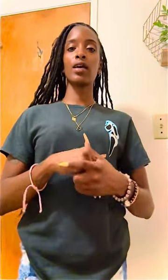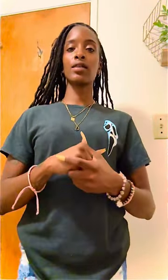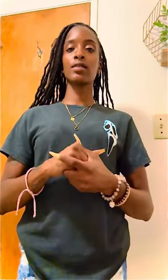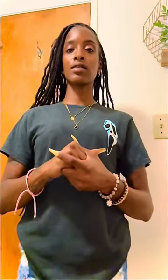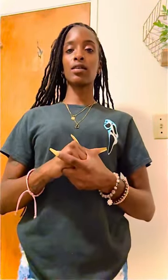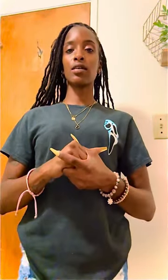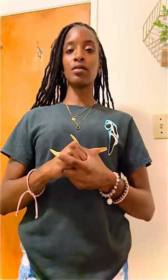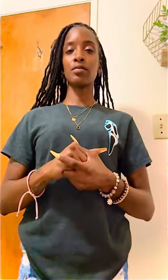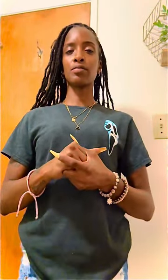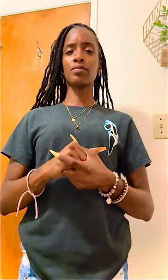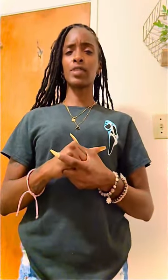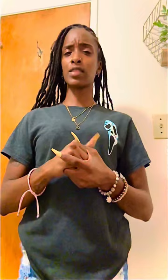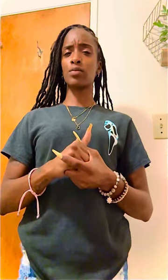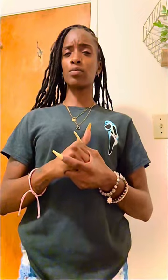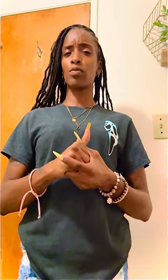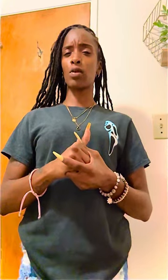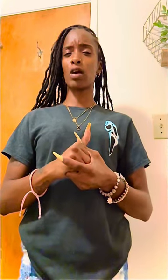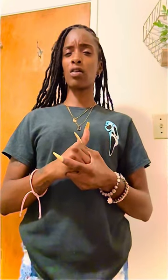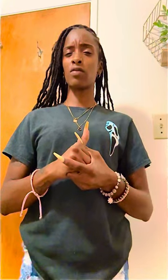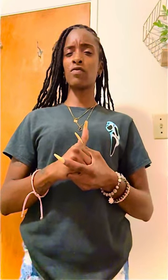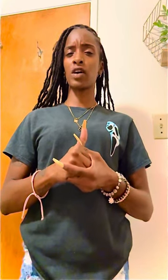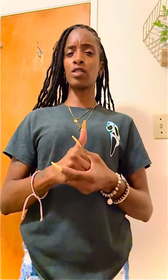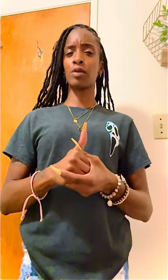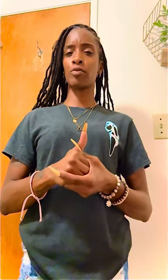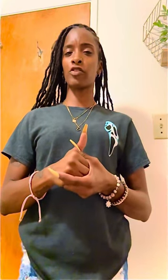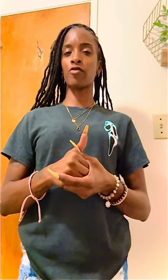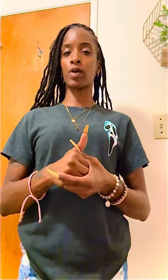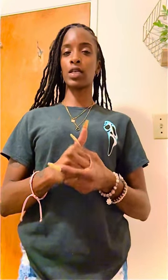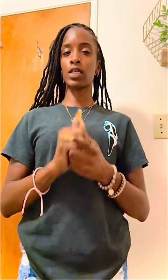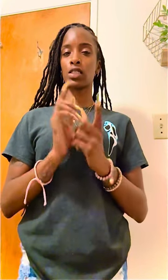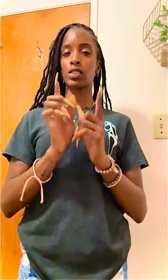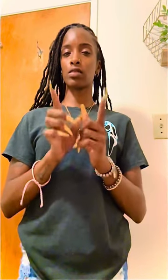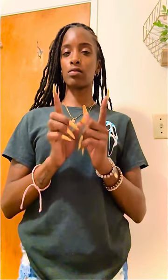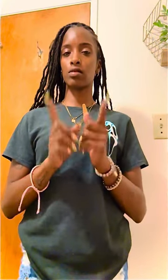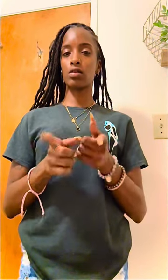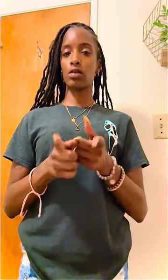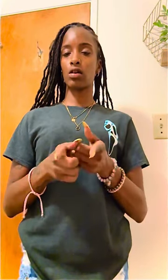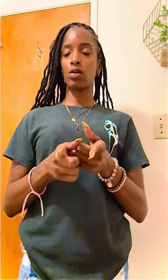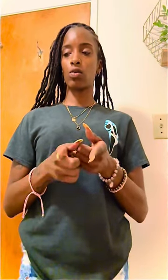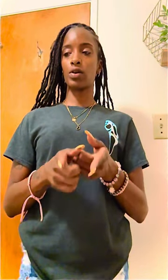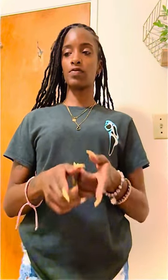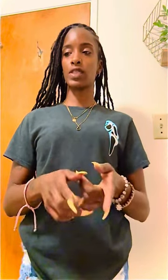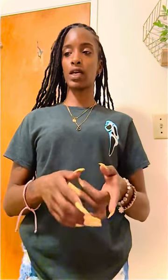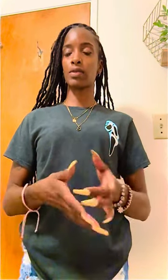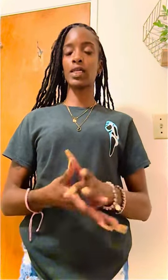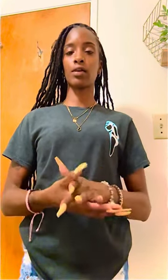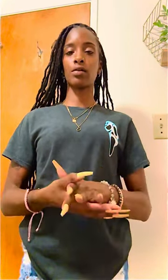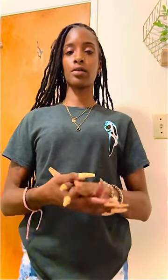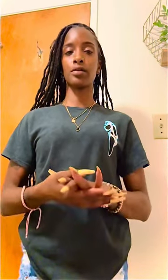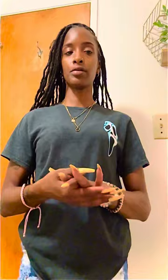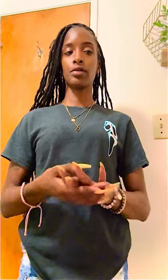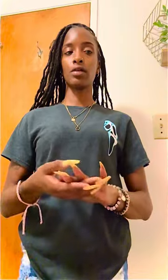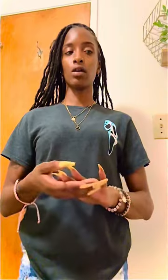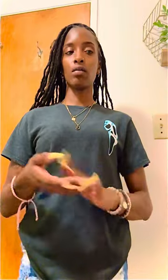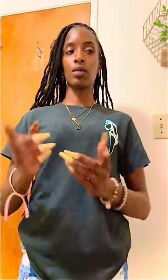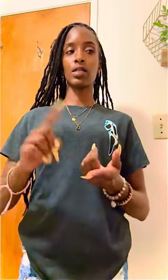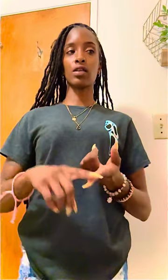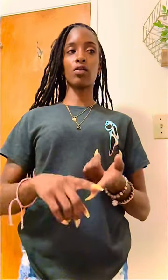and that's a fond memory of mine because it's one of the times I doubted myself,